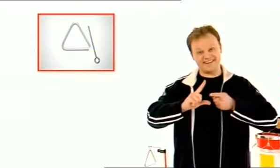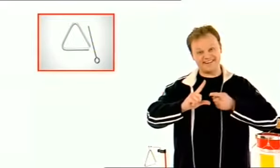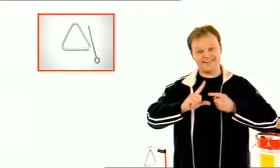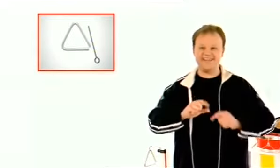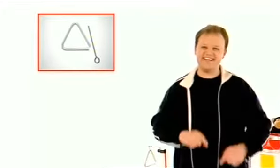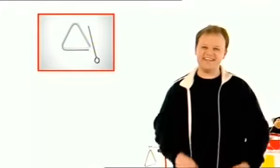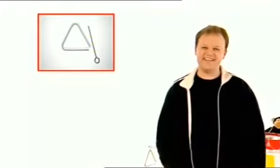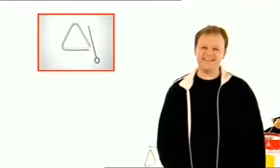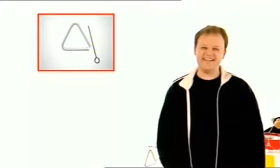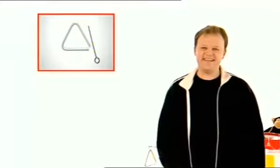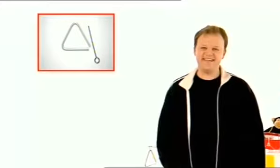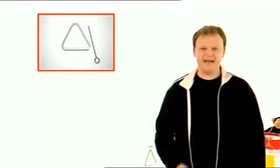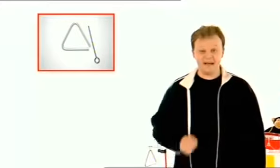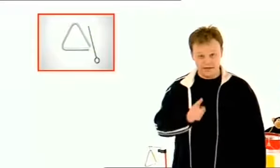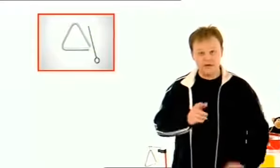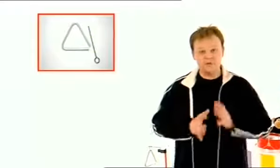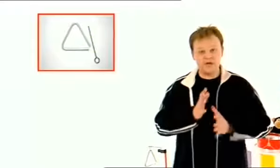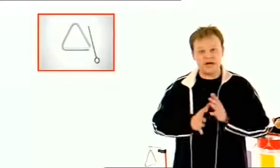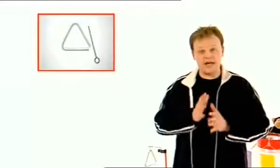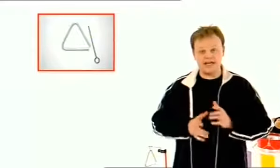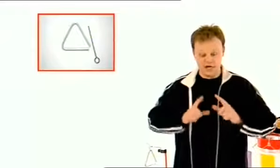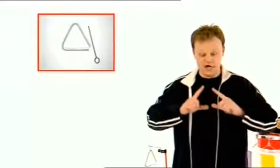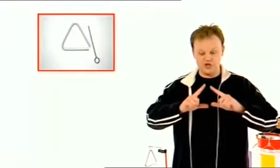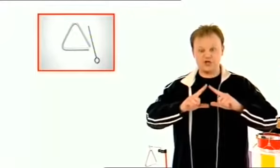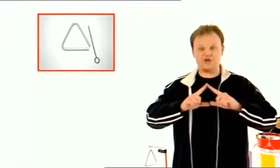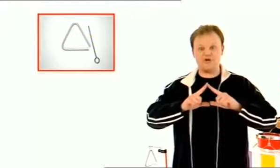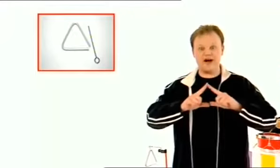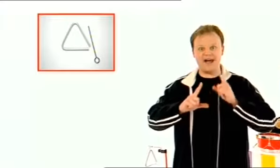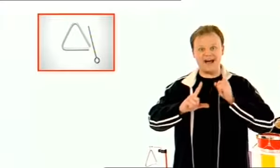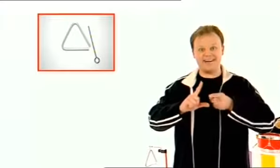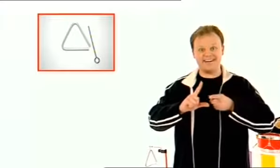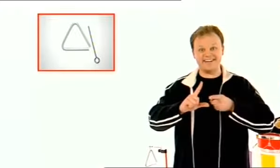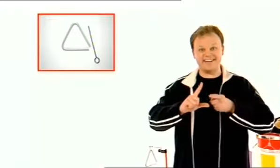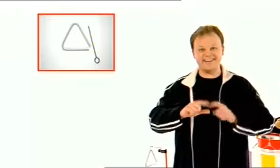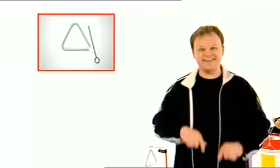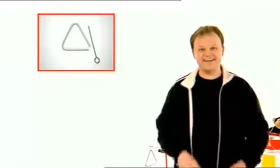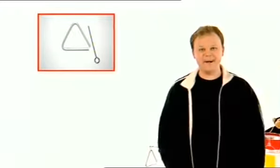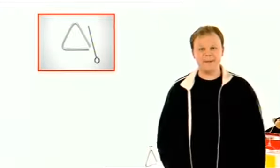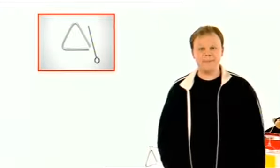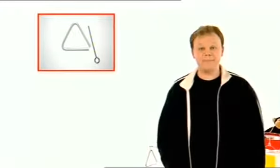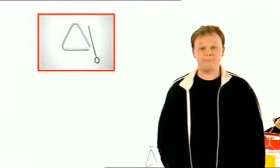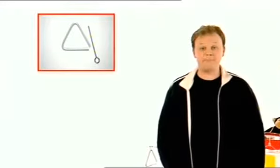triangle. You sign, triangle.